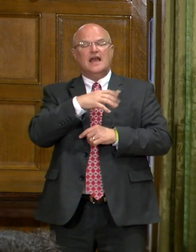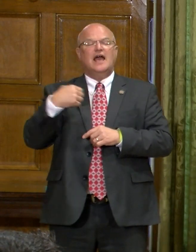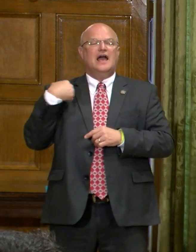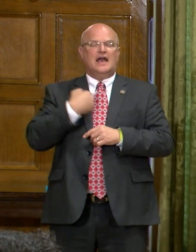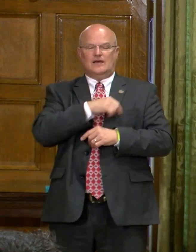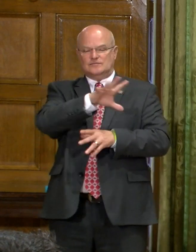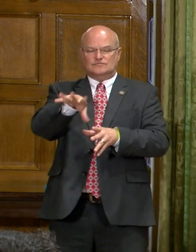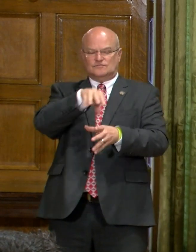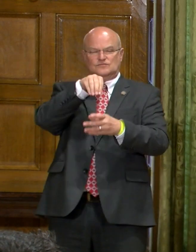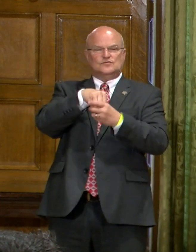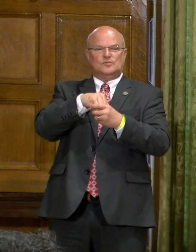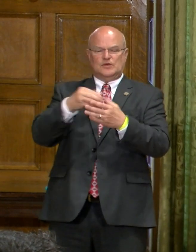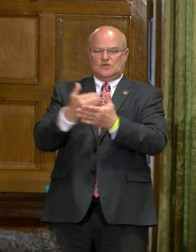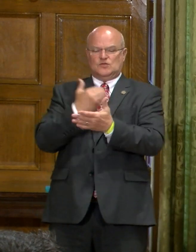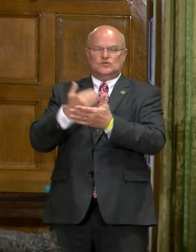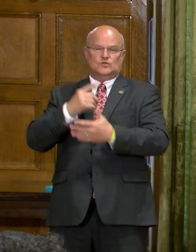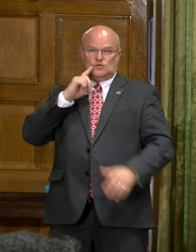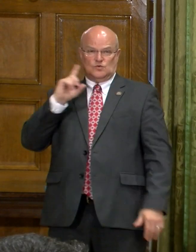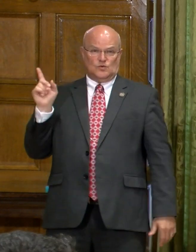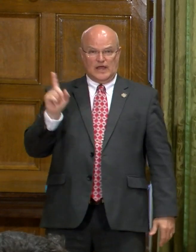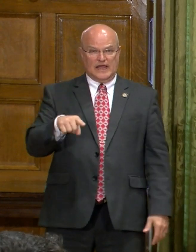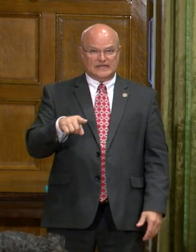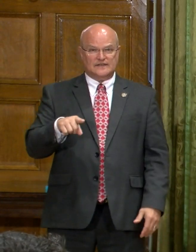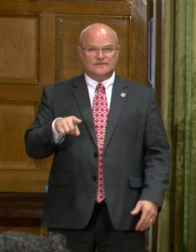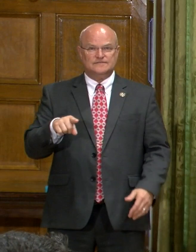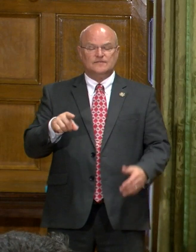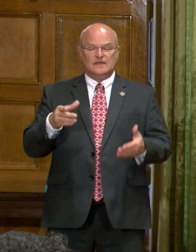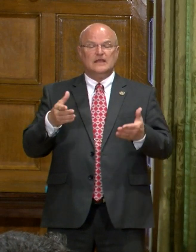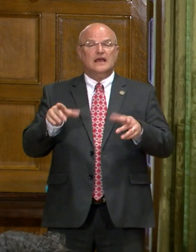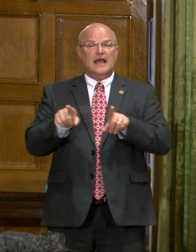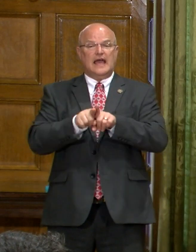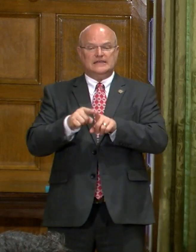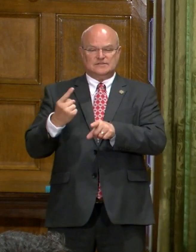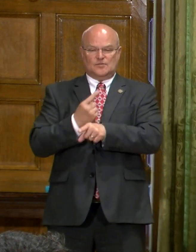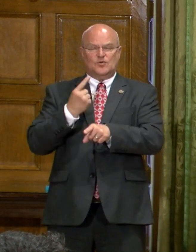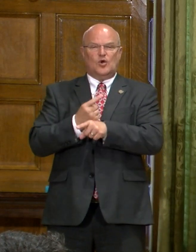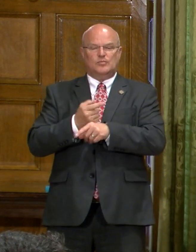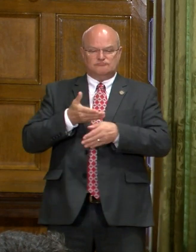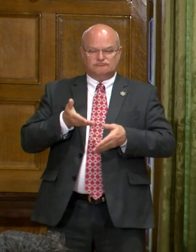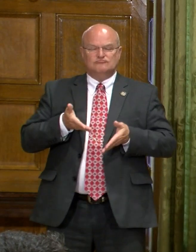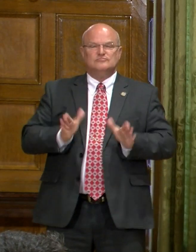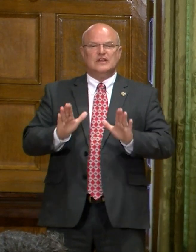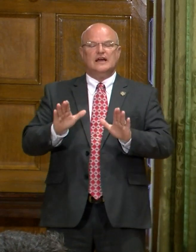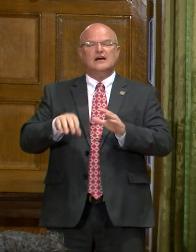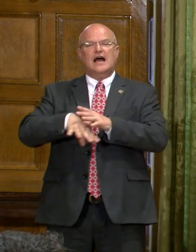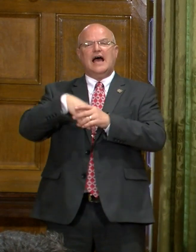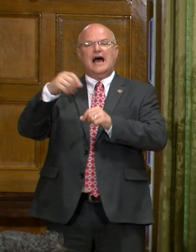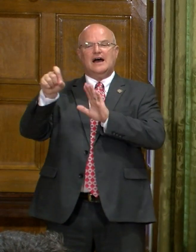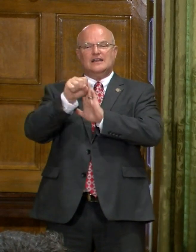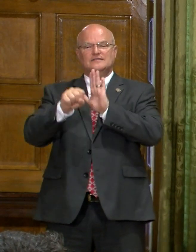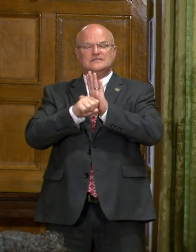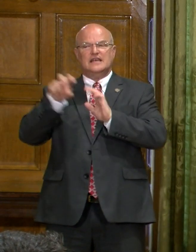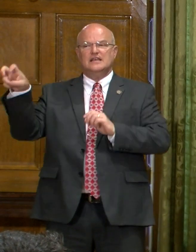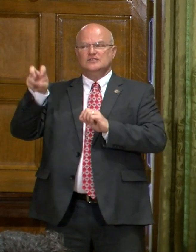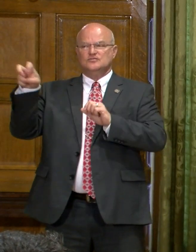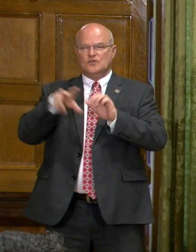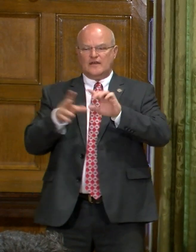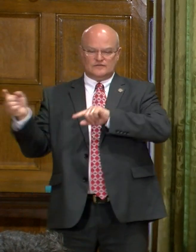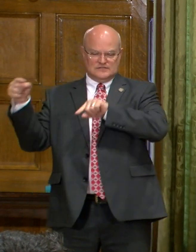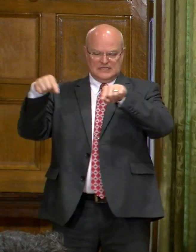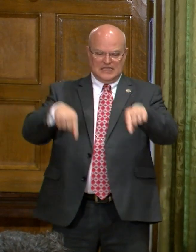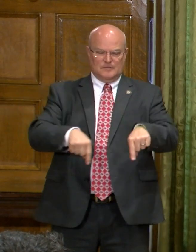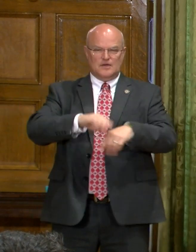we will incorporate this new directive and allow, as appropriate, for our out-of-state travelers to come to state parks